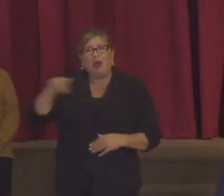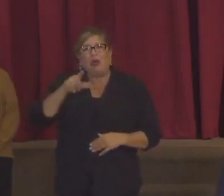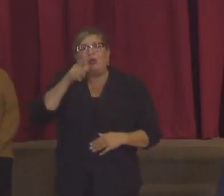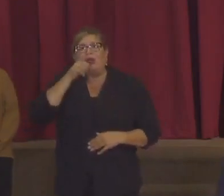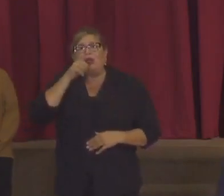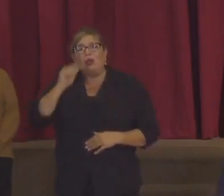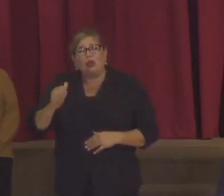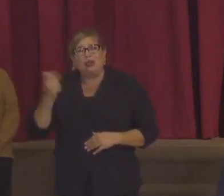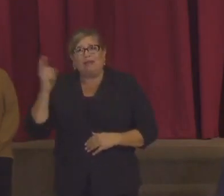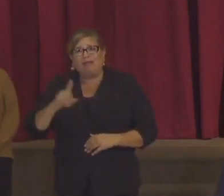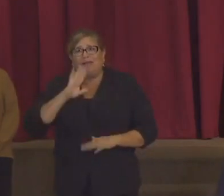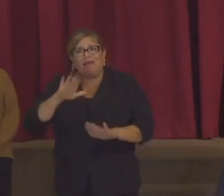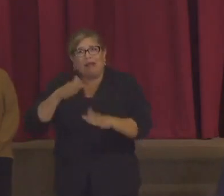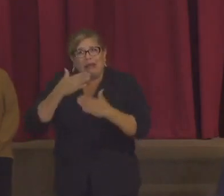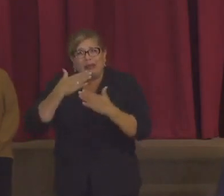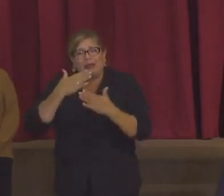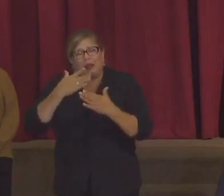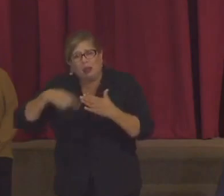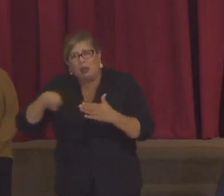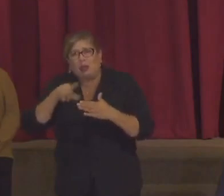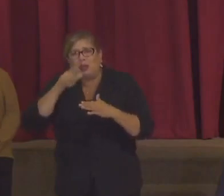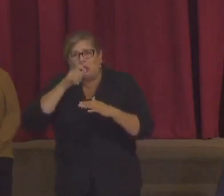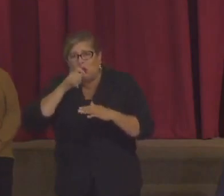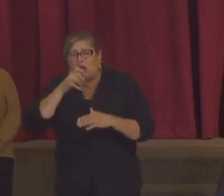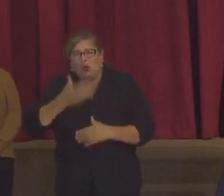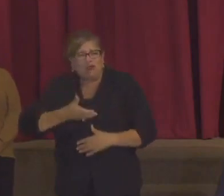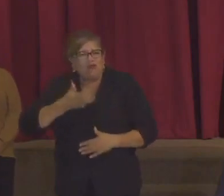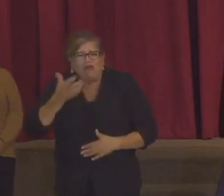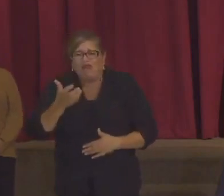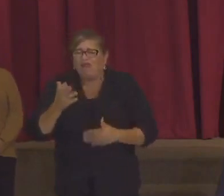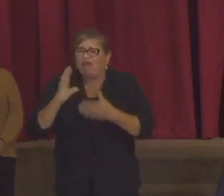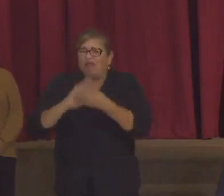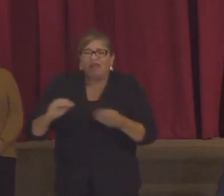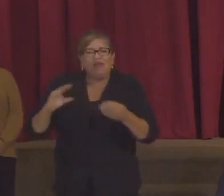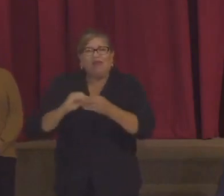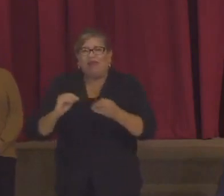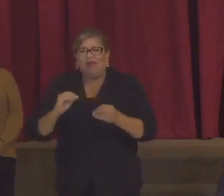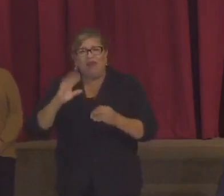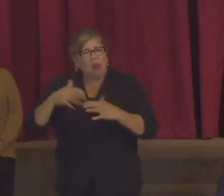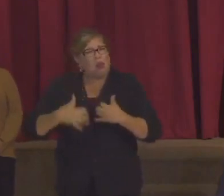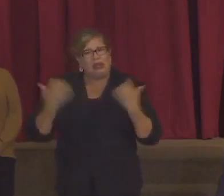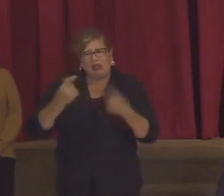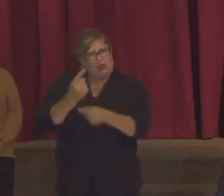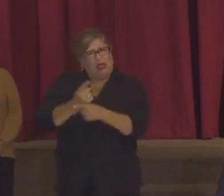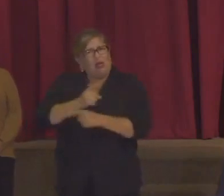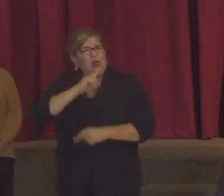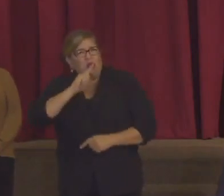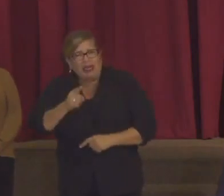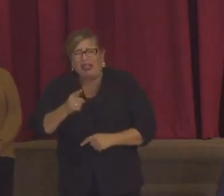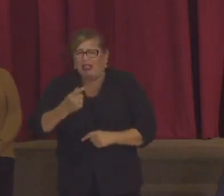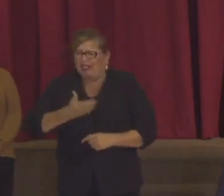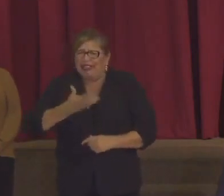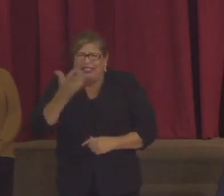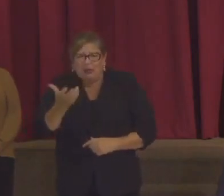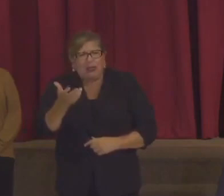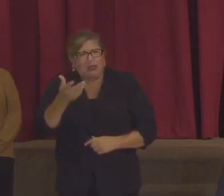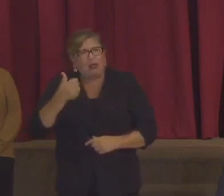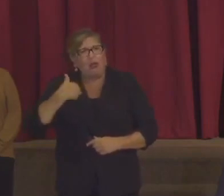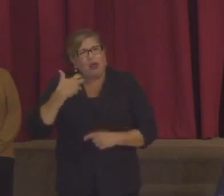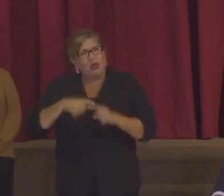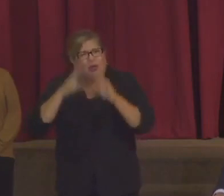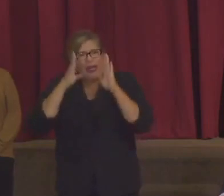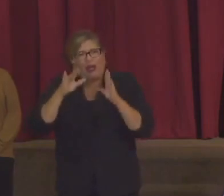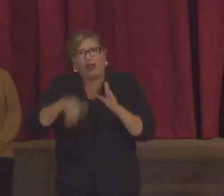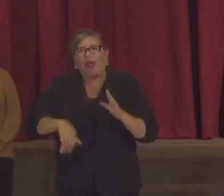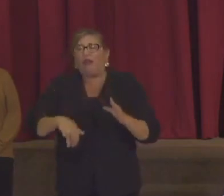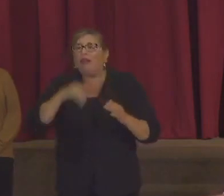you. Keep doing it. Your rage is real. Express it so that we can hear it. Let's not let